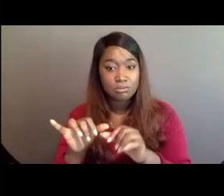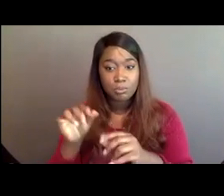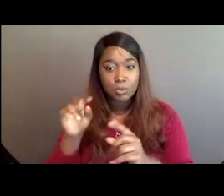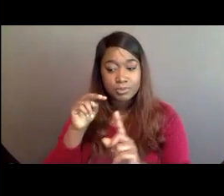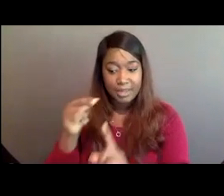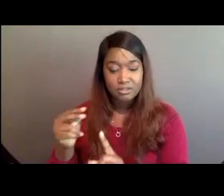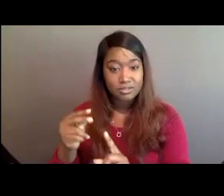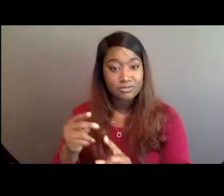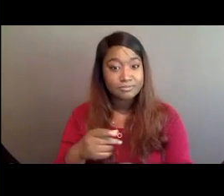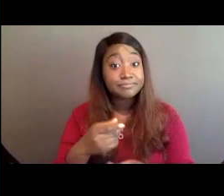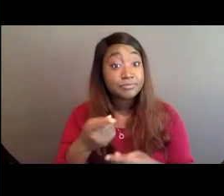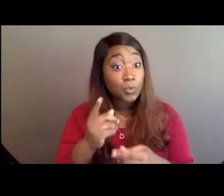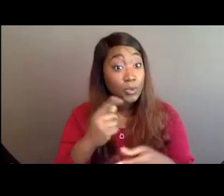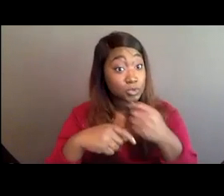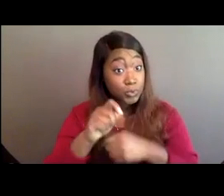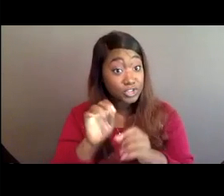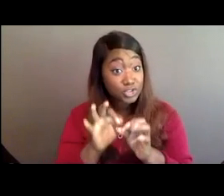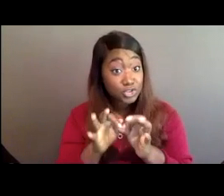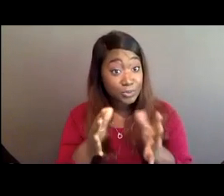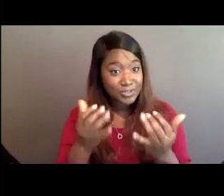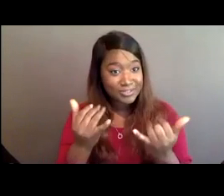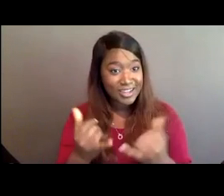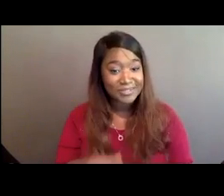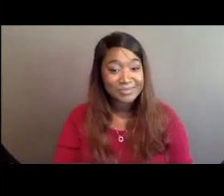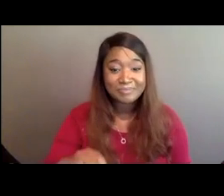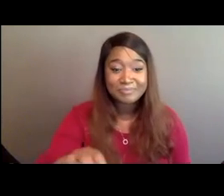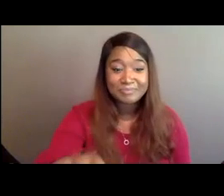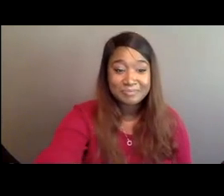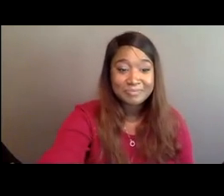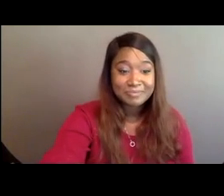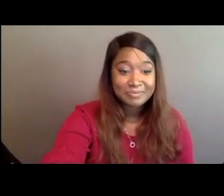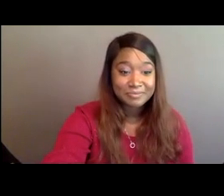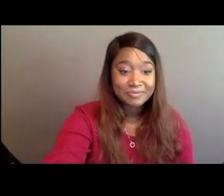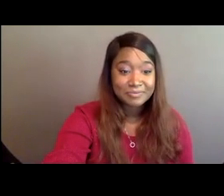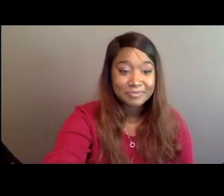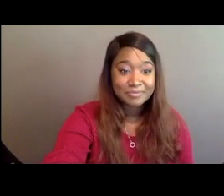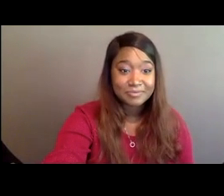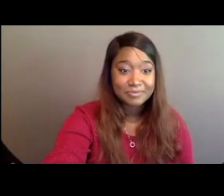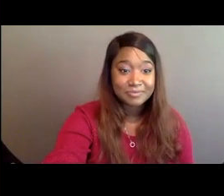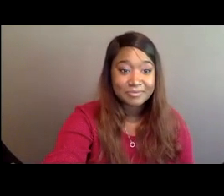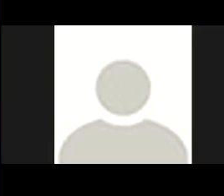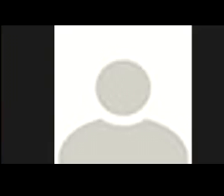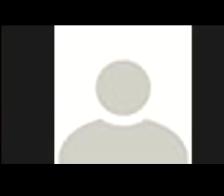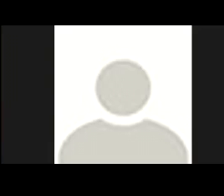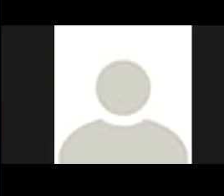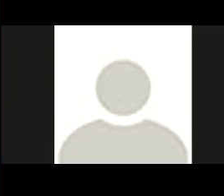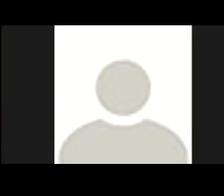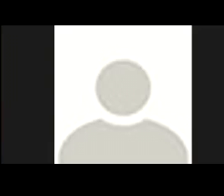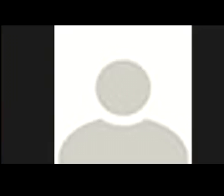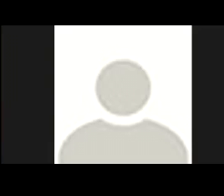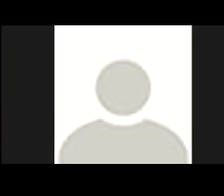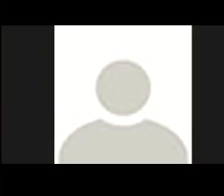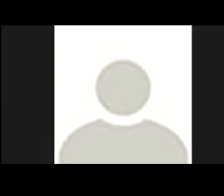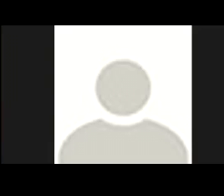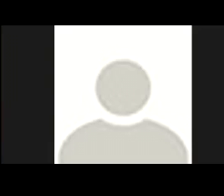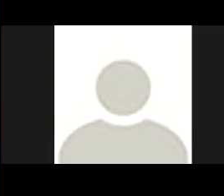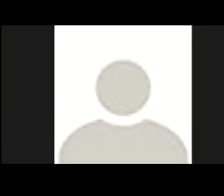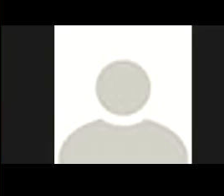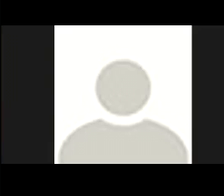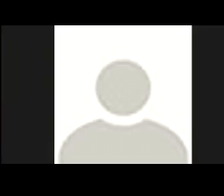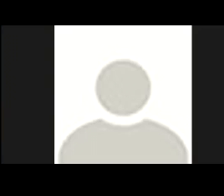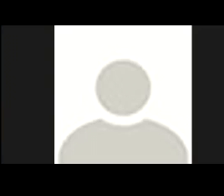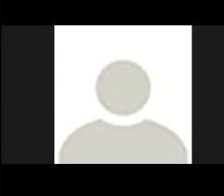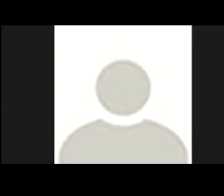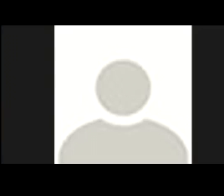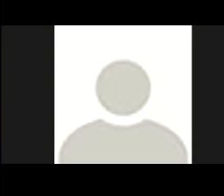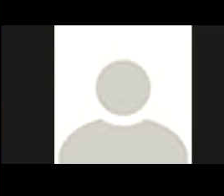you who may know of the Cantonese tradition around fish. We often will serve fish